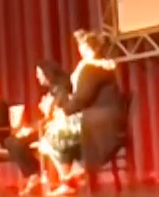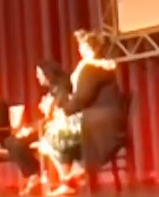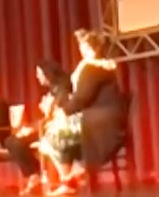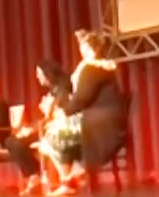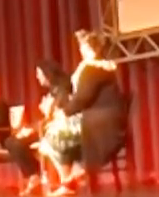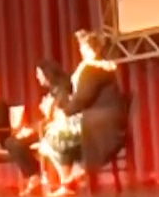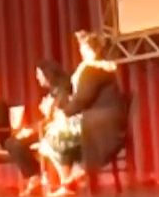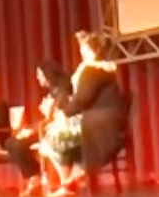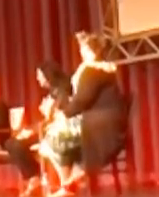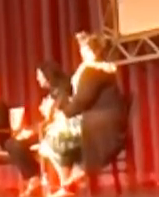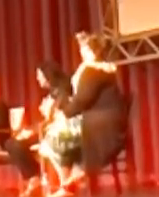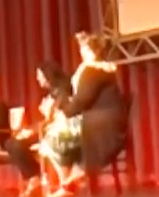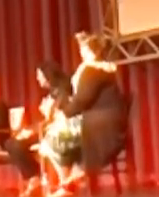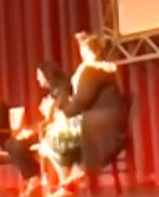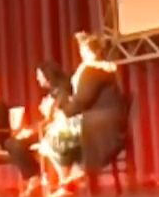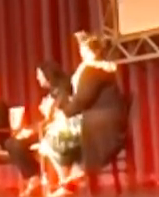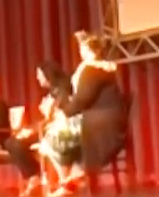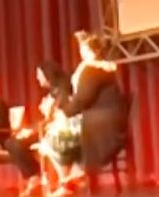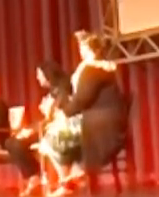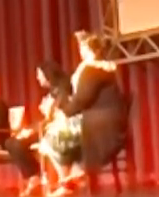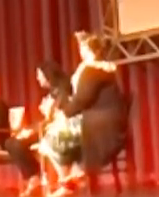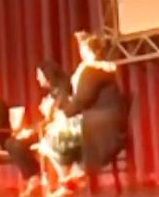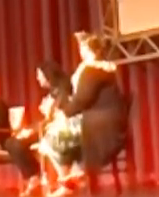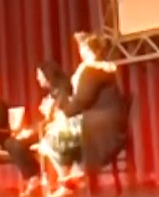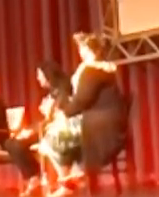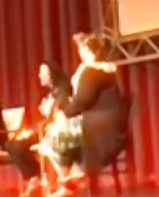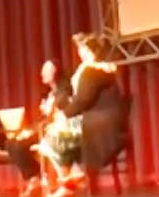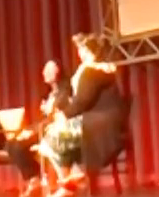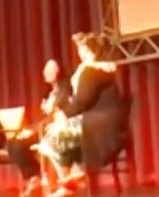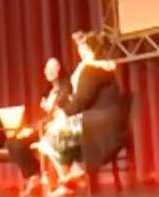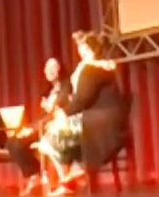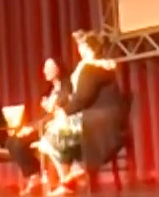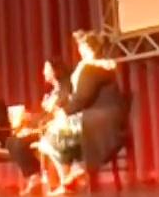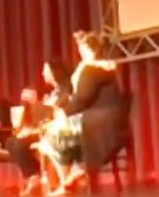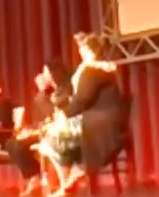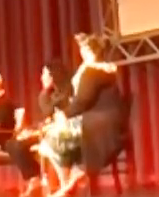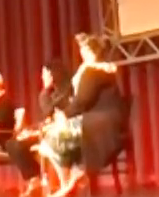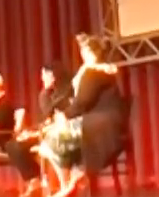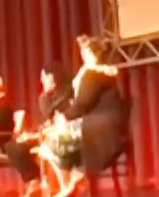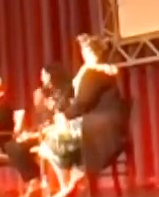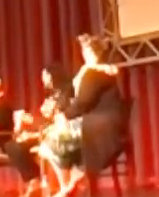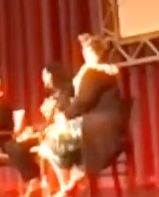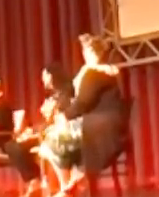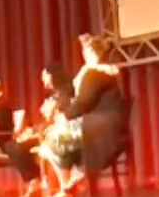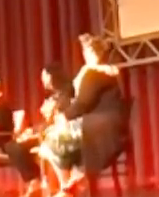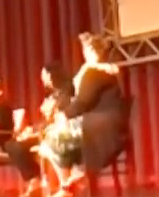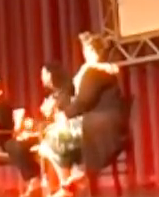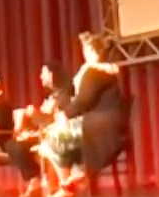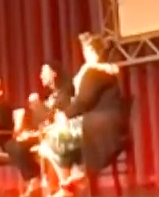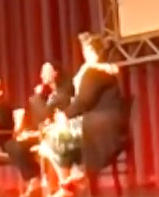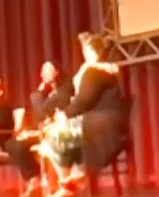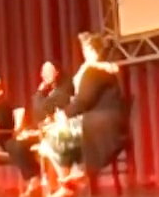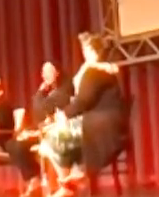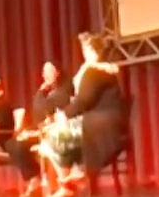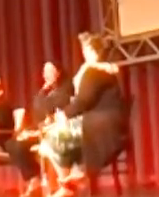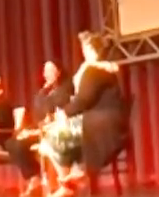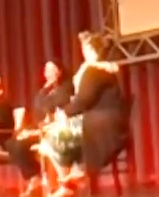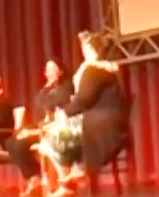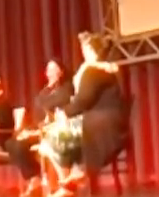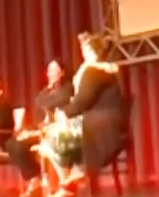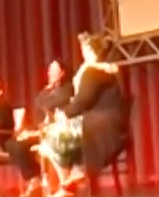funding and stuff? Yeah. About, well, yes. Yes. Sure. Yeah. Or support. I mean, you already talked about supporting Asian